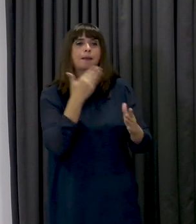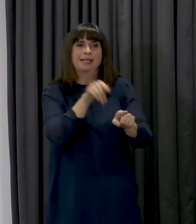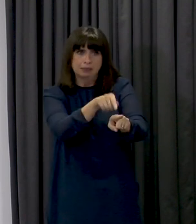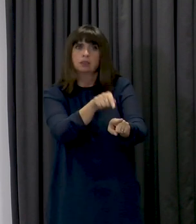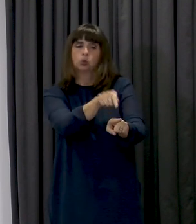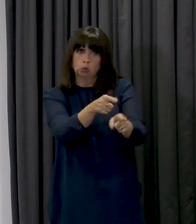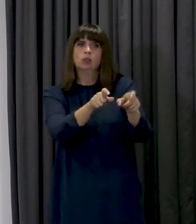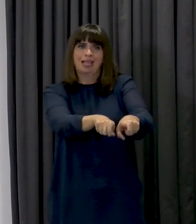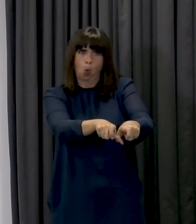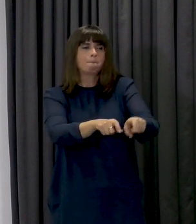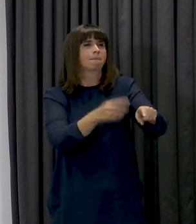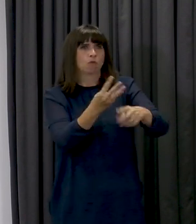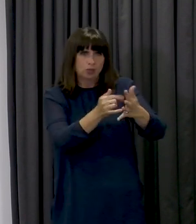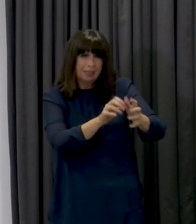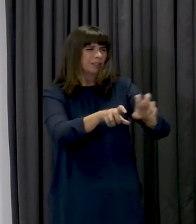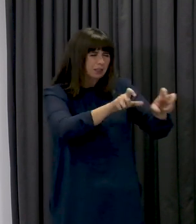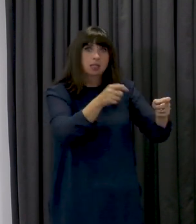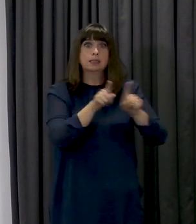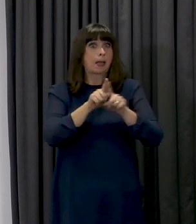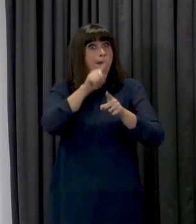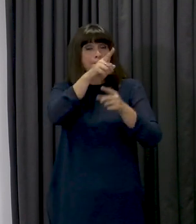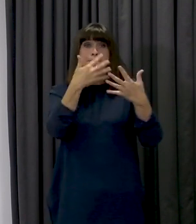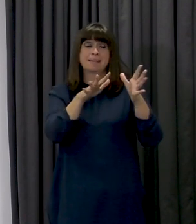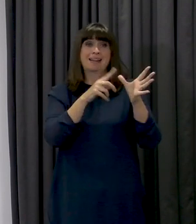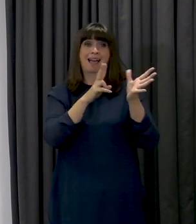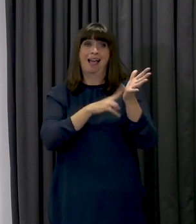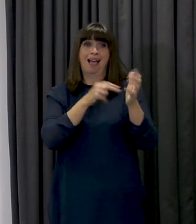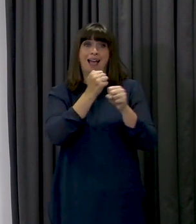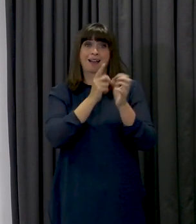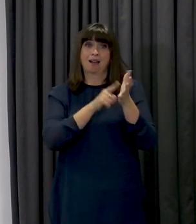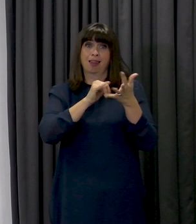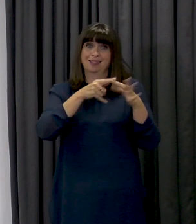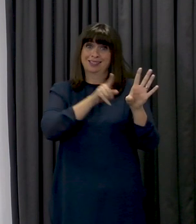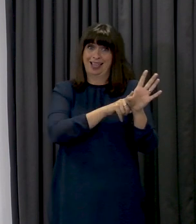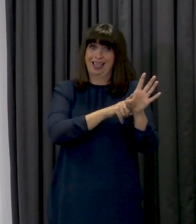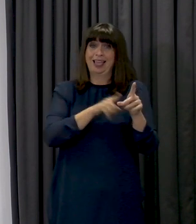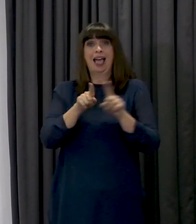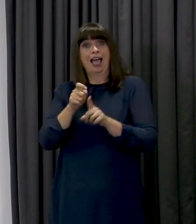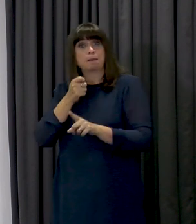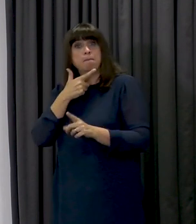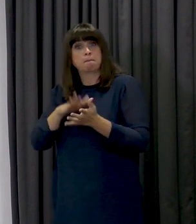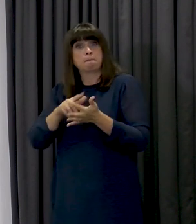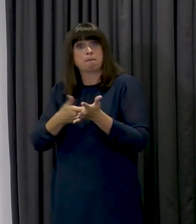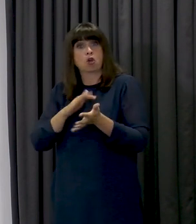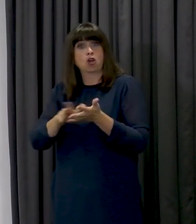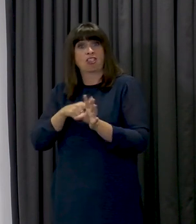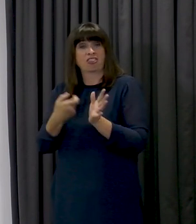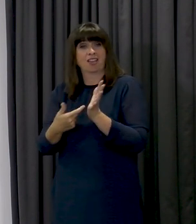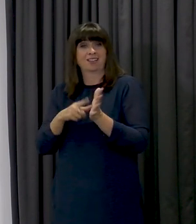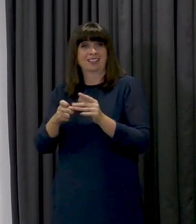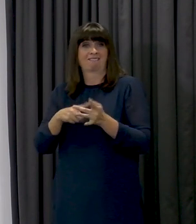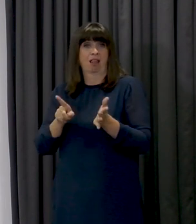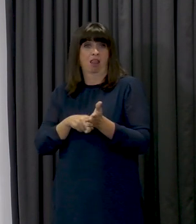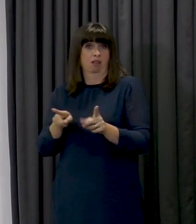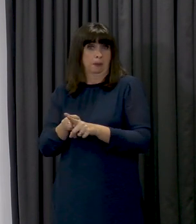have shown we can do successfully in Anglesey and in Merthyr Tydfil over recent weeks. Thank